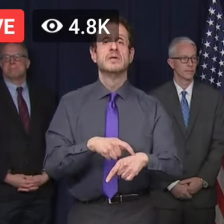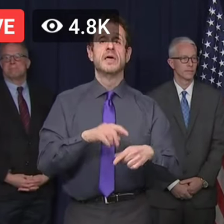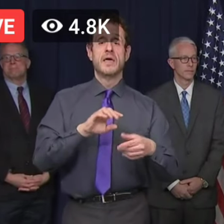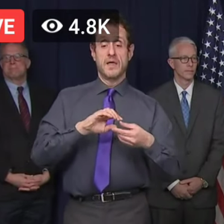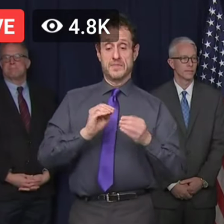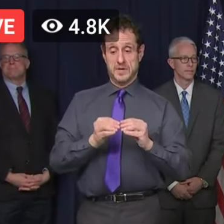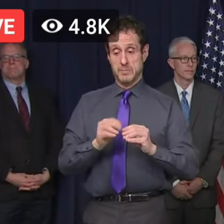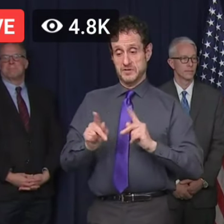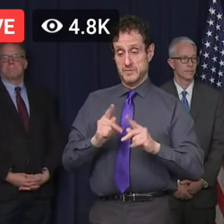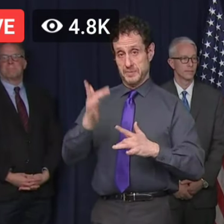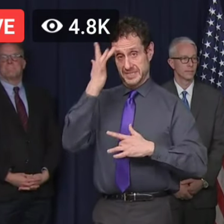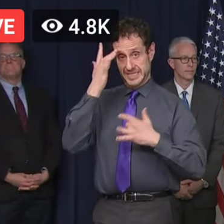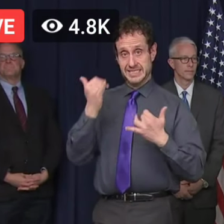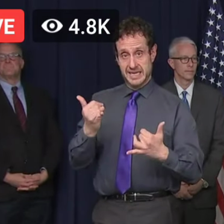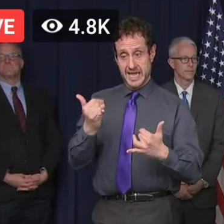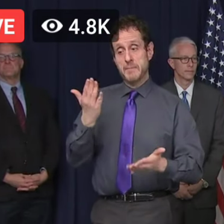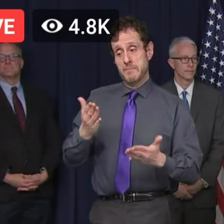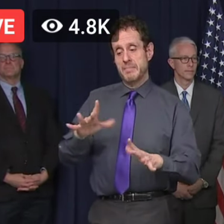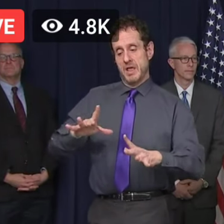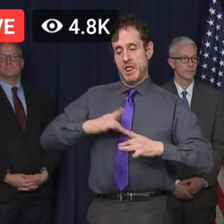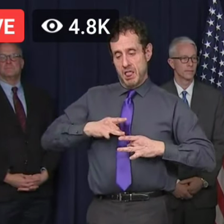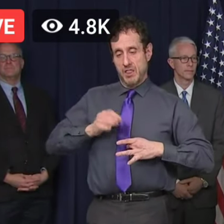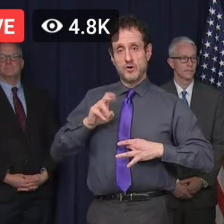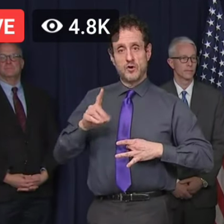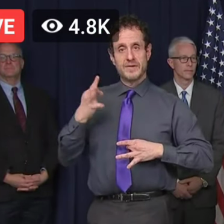16, are the people that got sick a week ago.